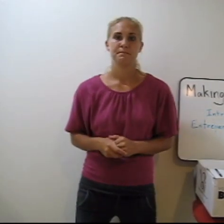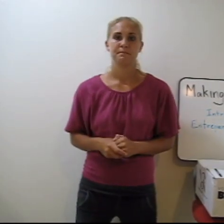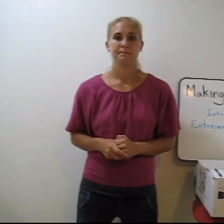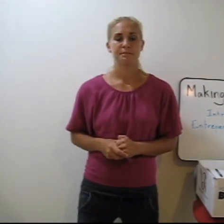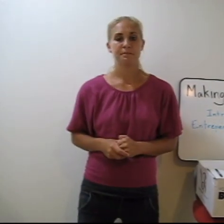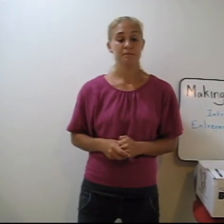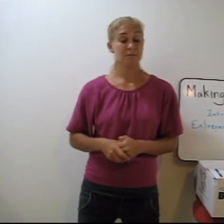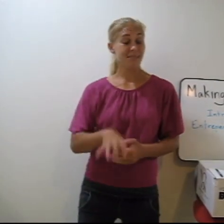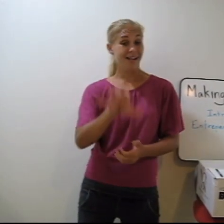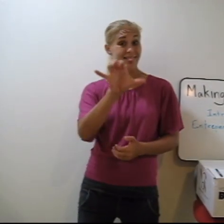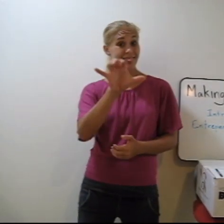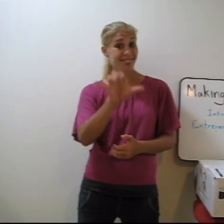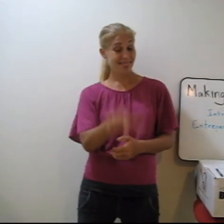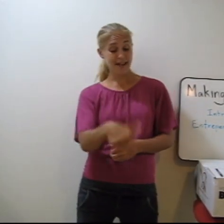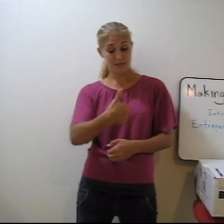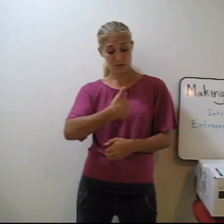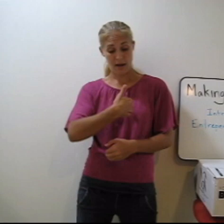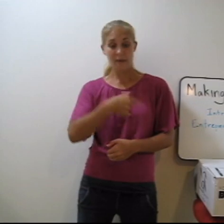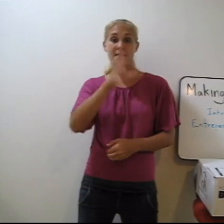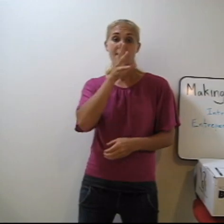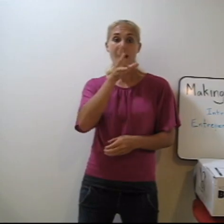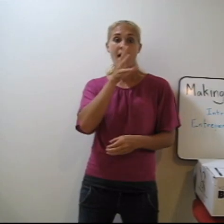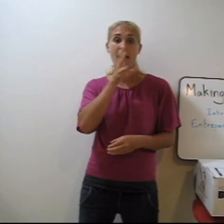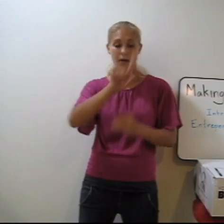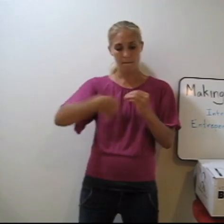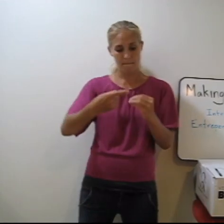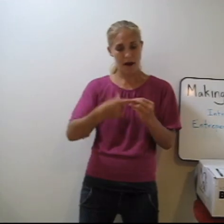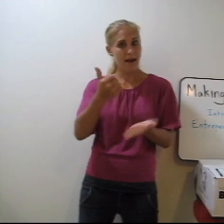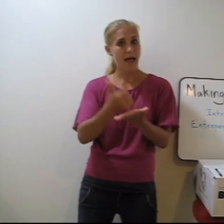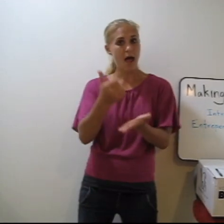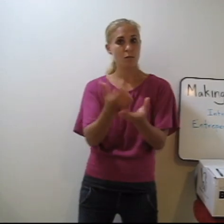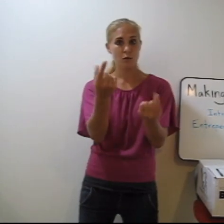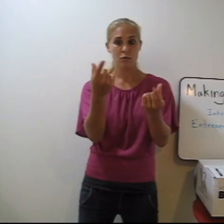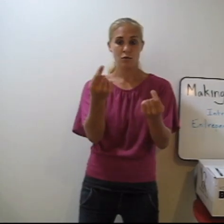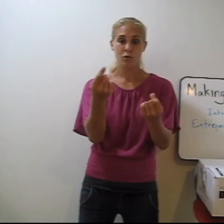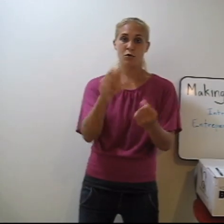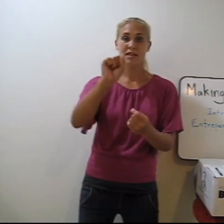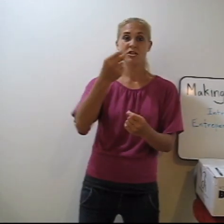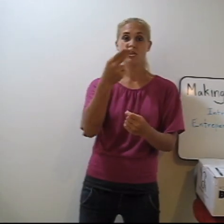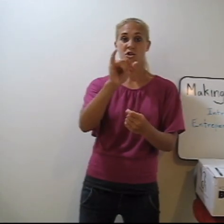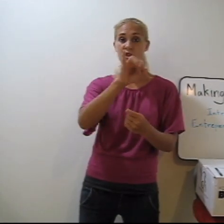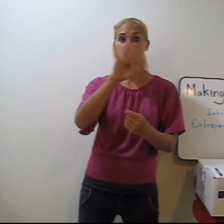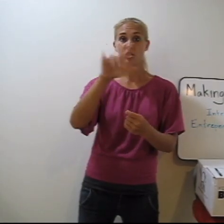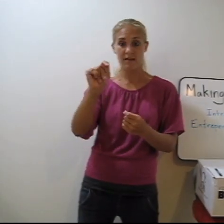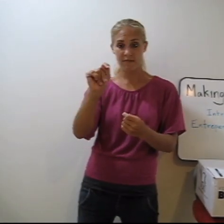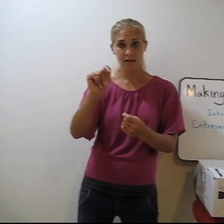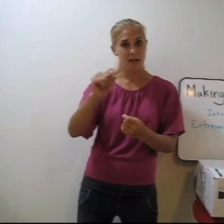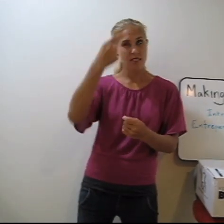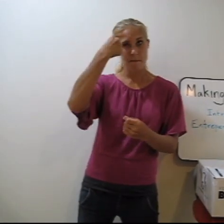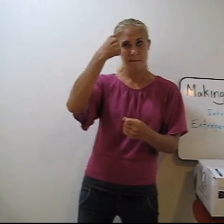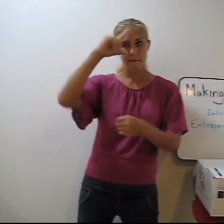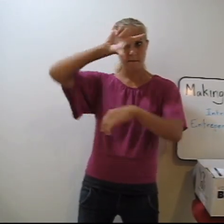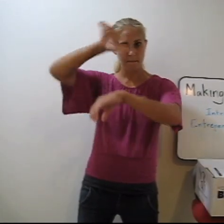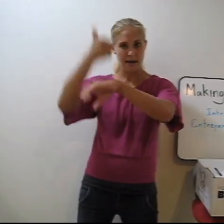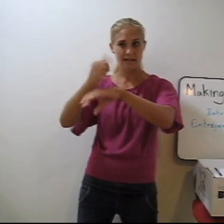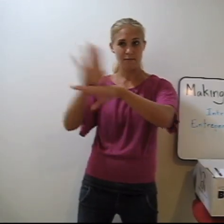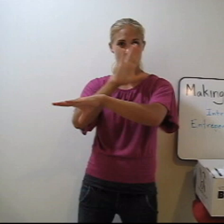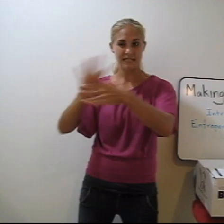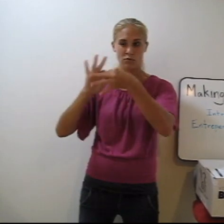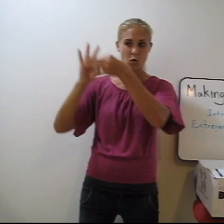And that is what I want to help you do, to make the shift to the entrepreneur mindset. Let's first talk